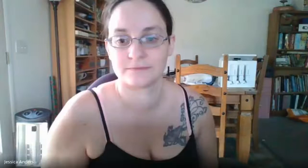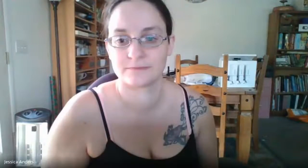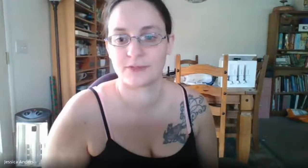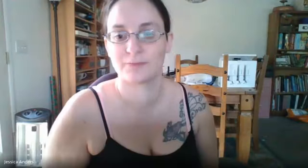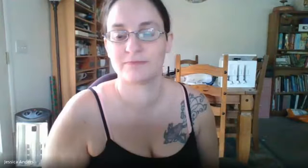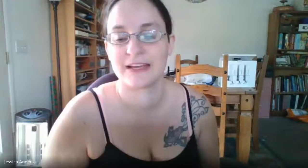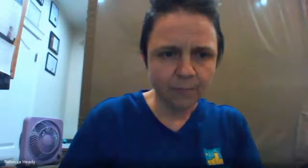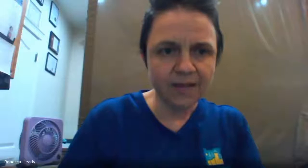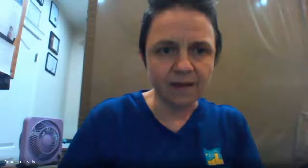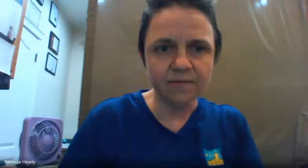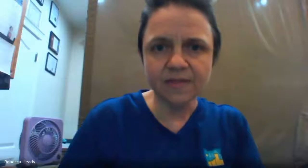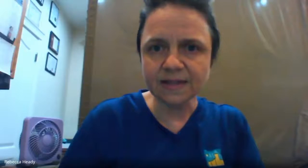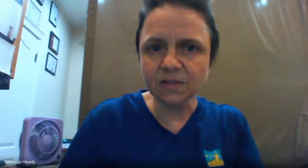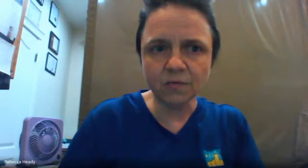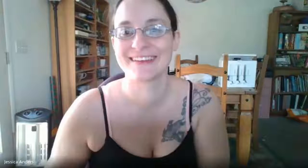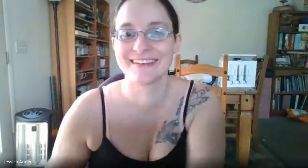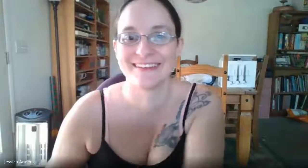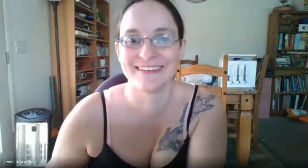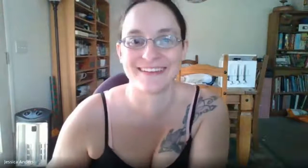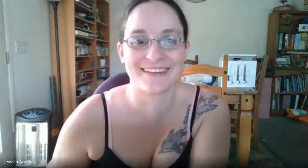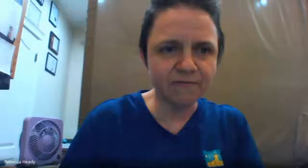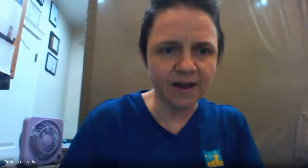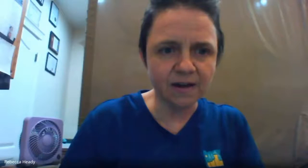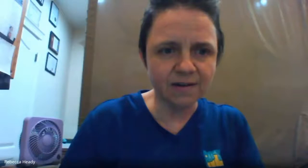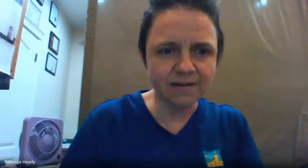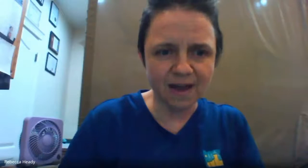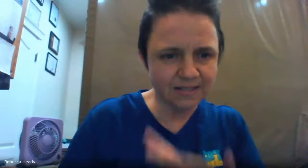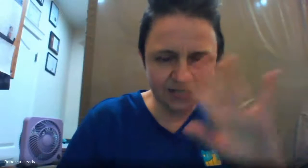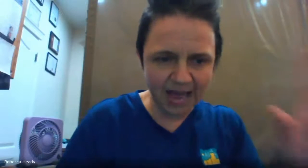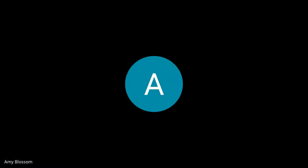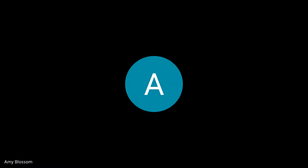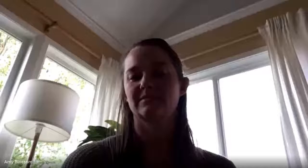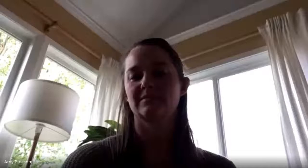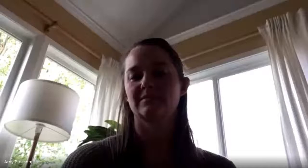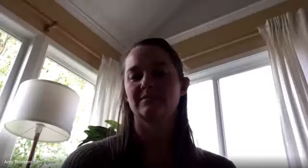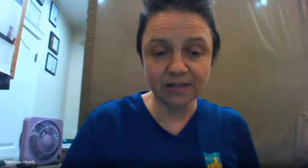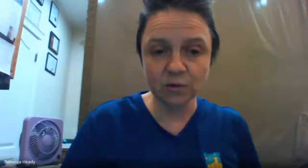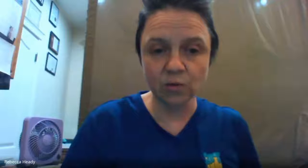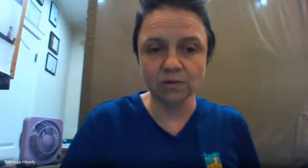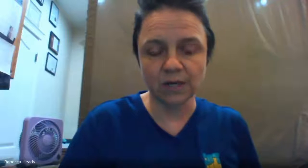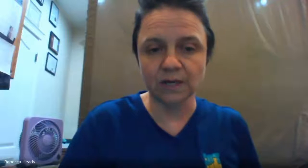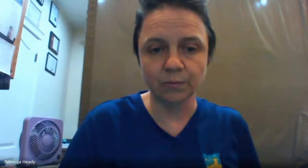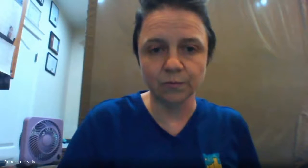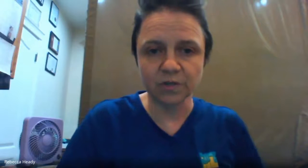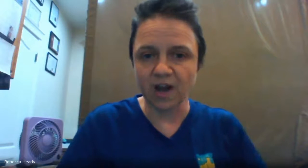Hey, there it is. Yeah, that's a good recommendation for a fun side learning tool, which I love. It's